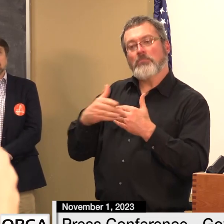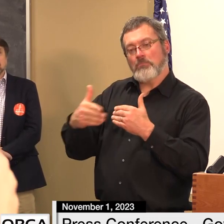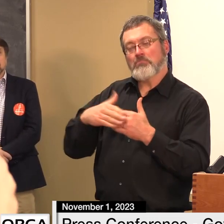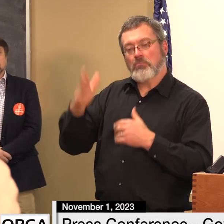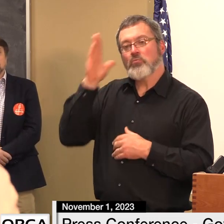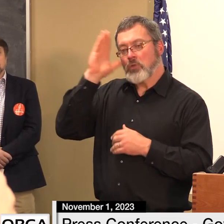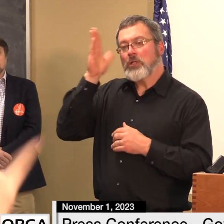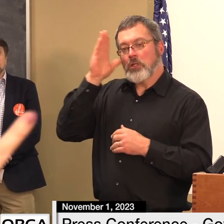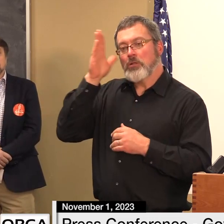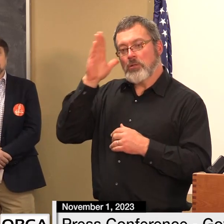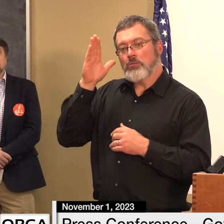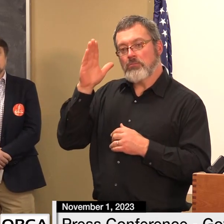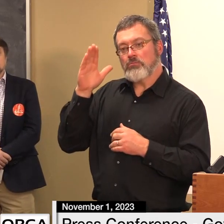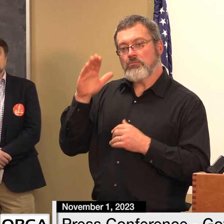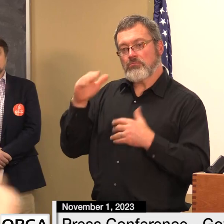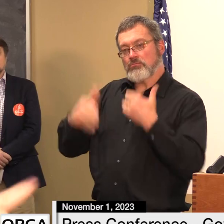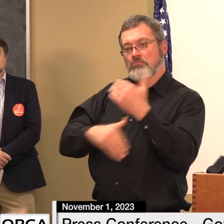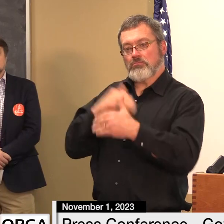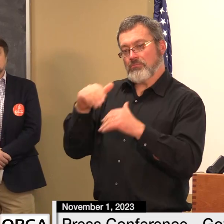there's that way to oversee it.